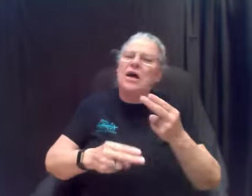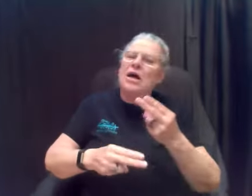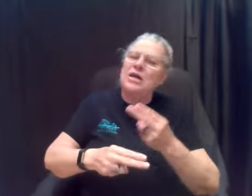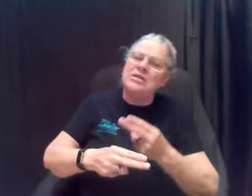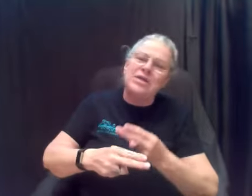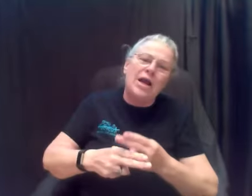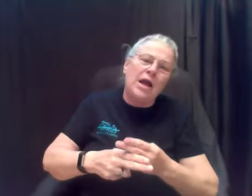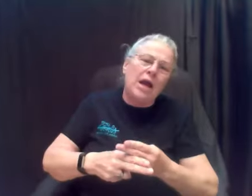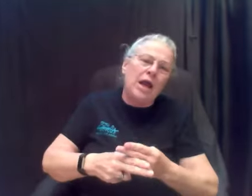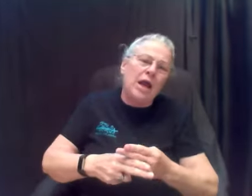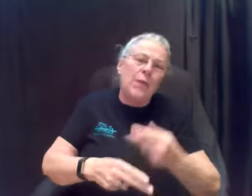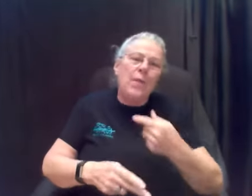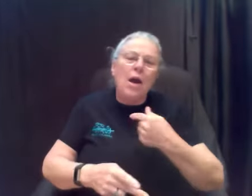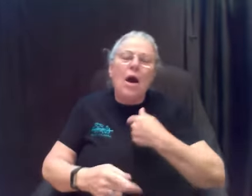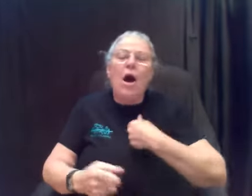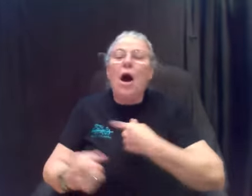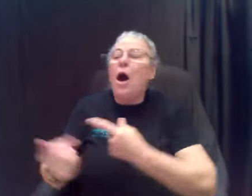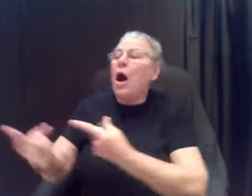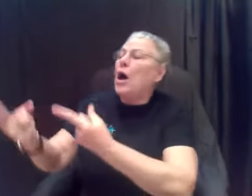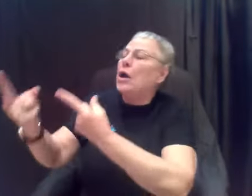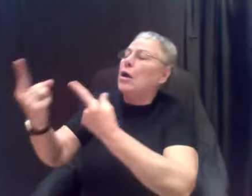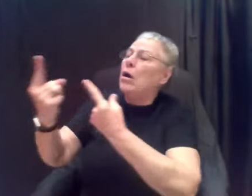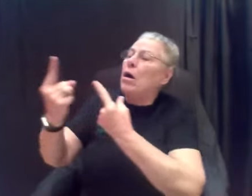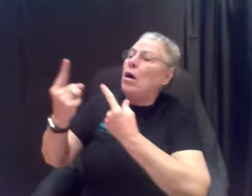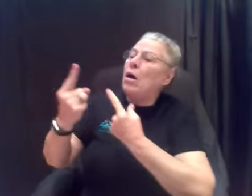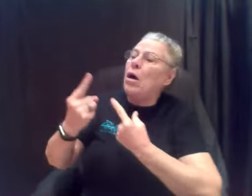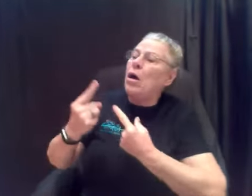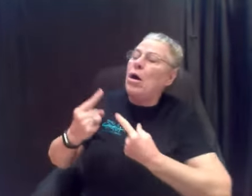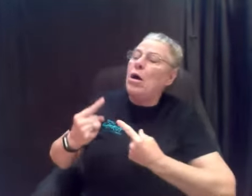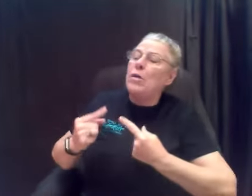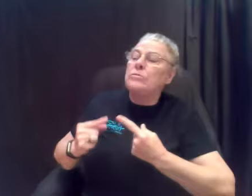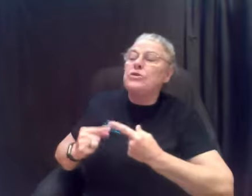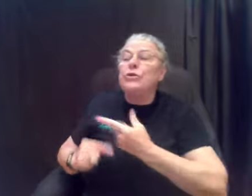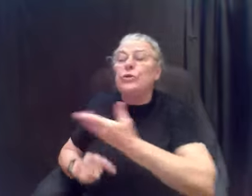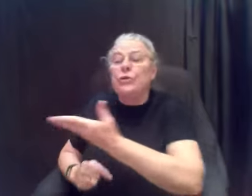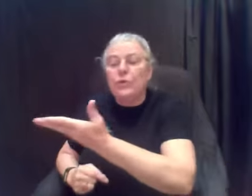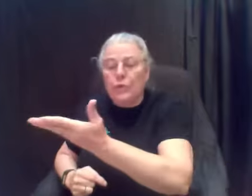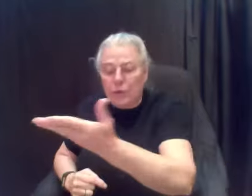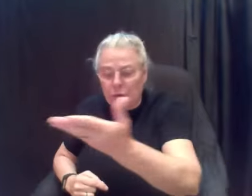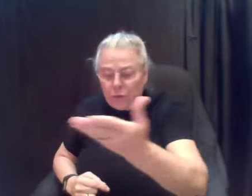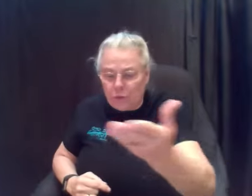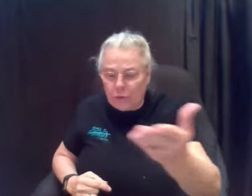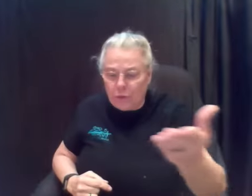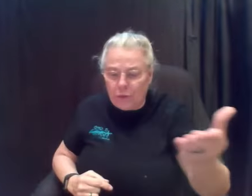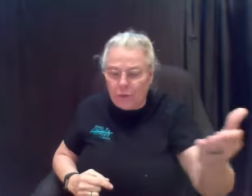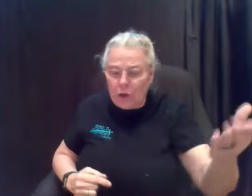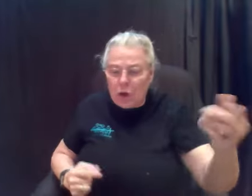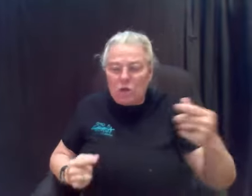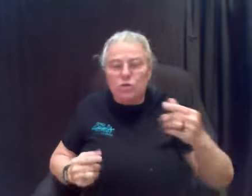Jesus' name I come to you